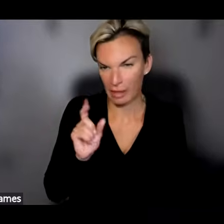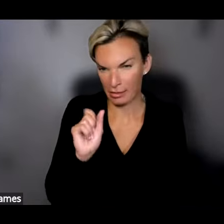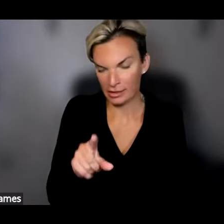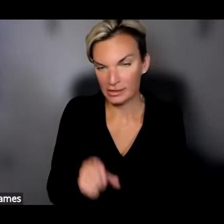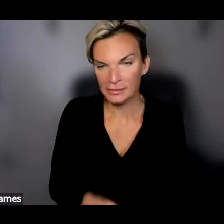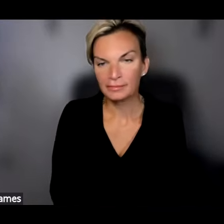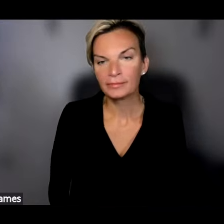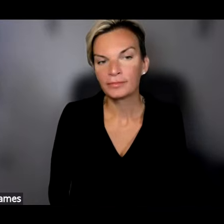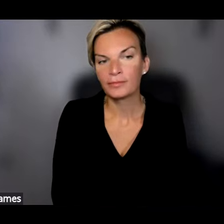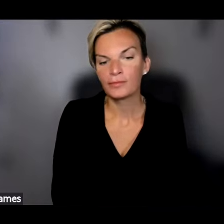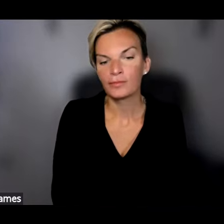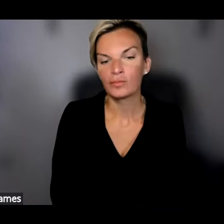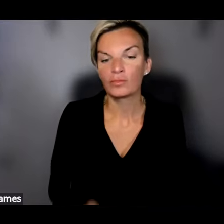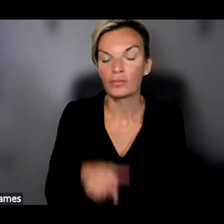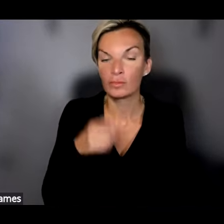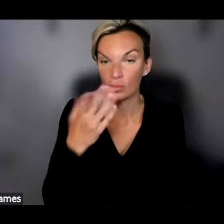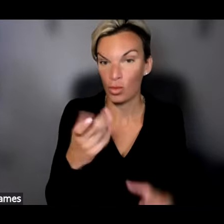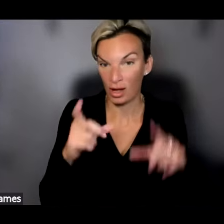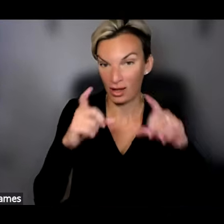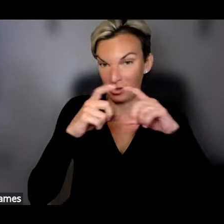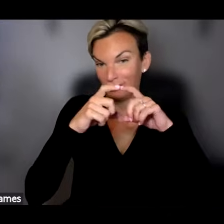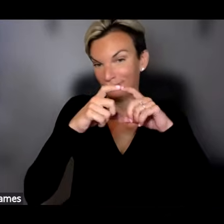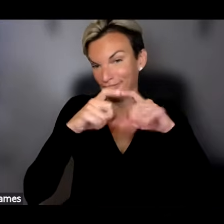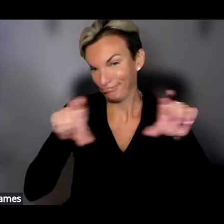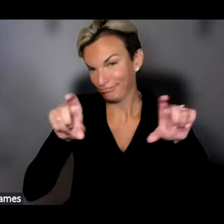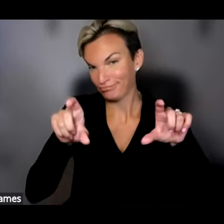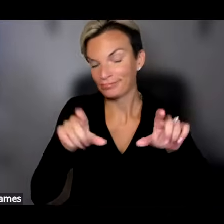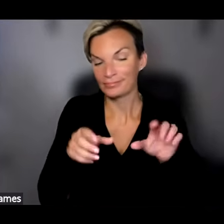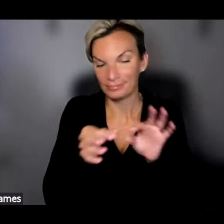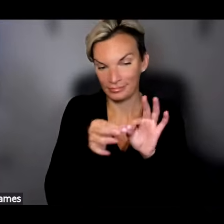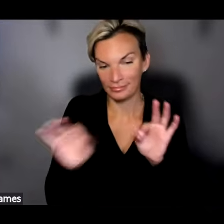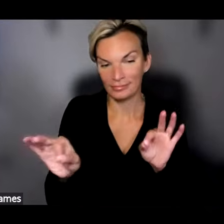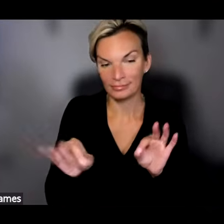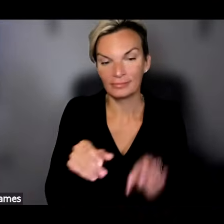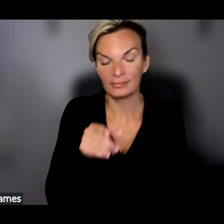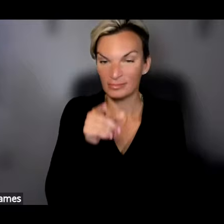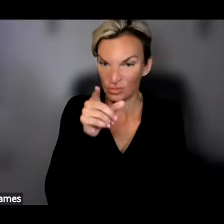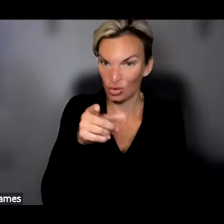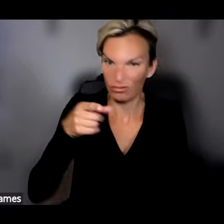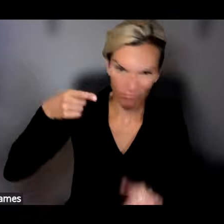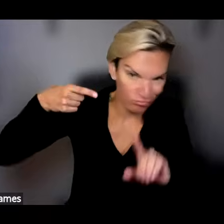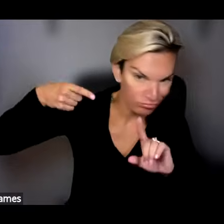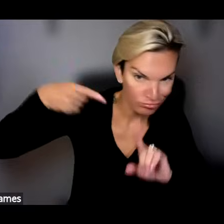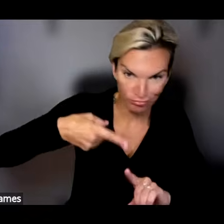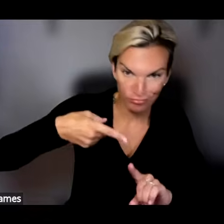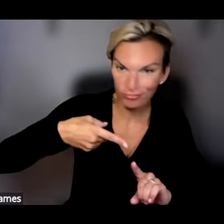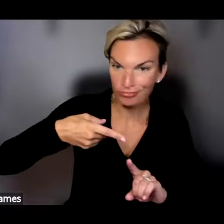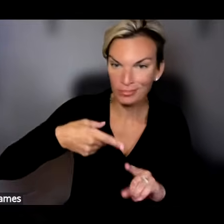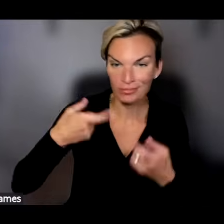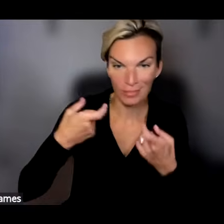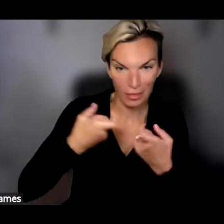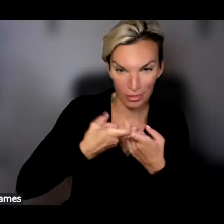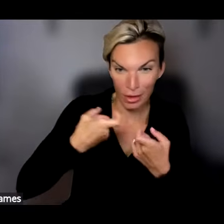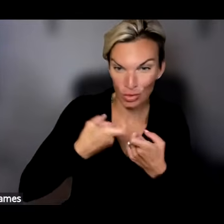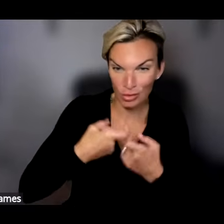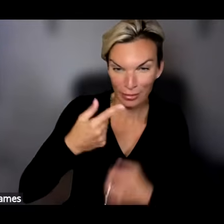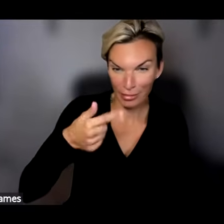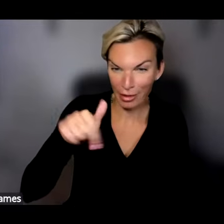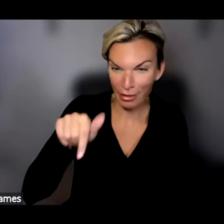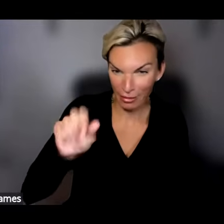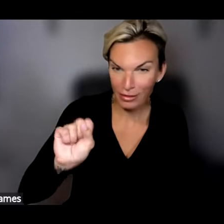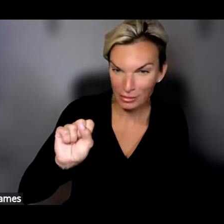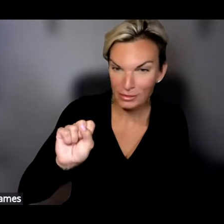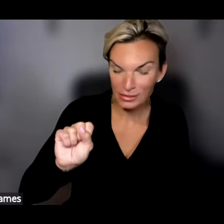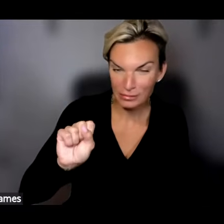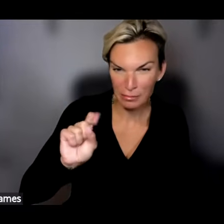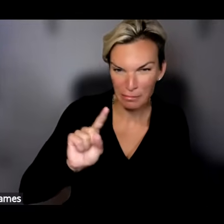caption, you specifically call out regulated electric and gas utilities. But this goes beyond